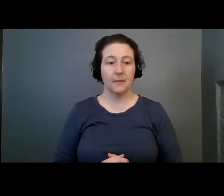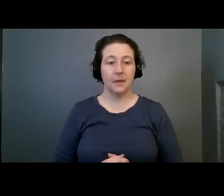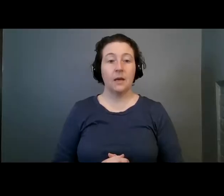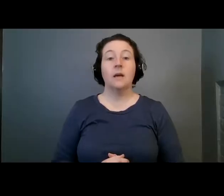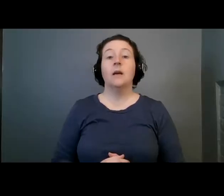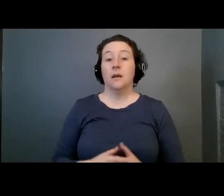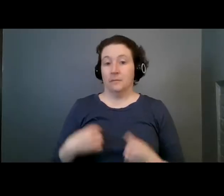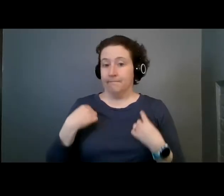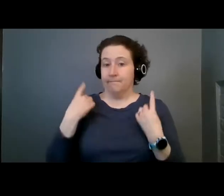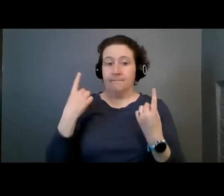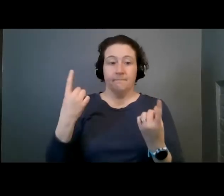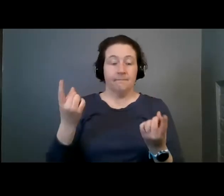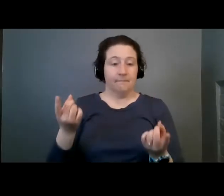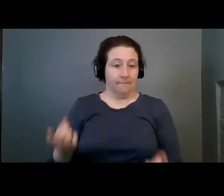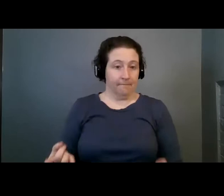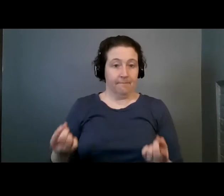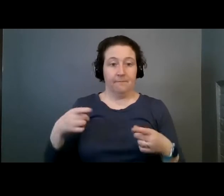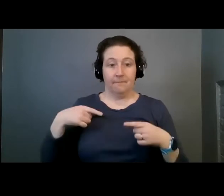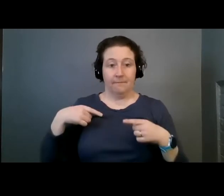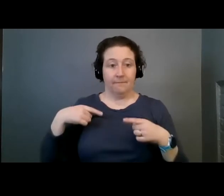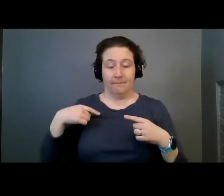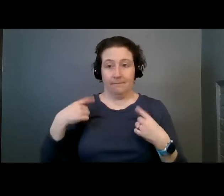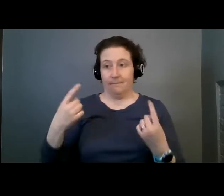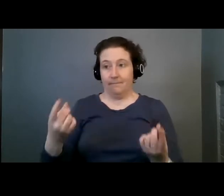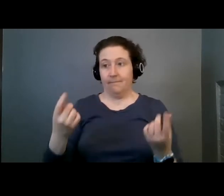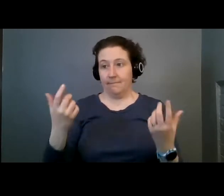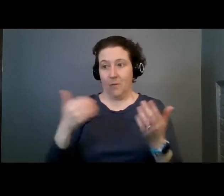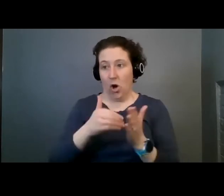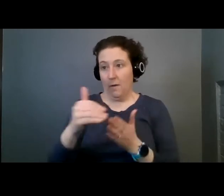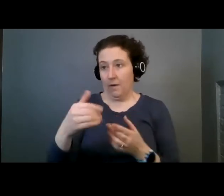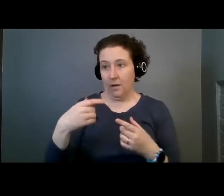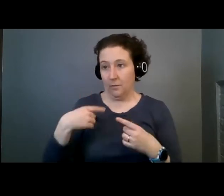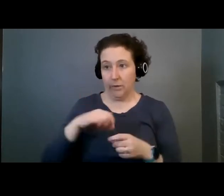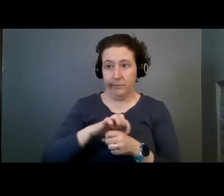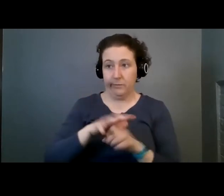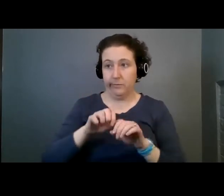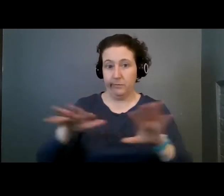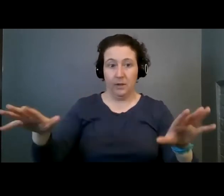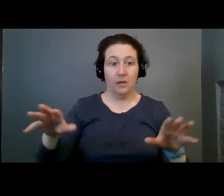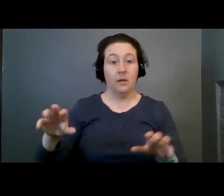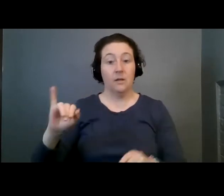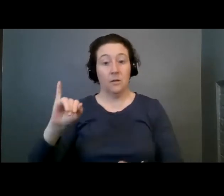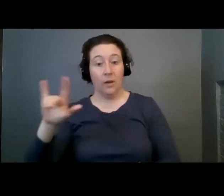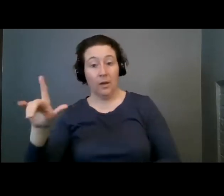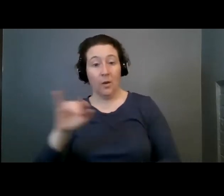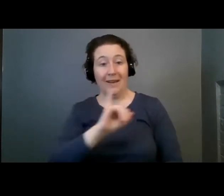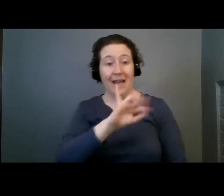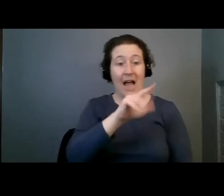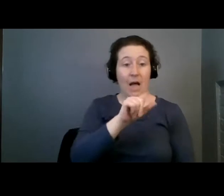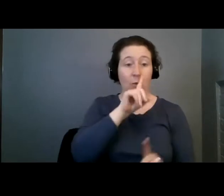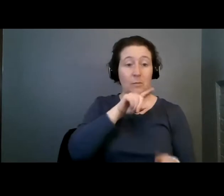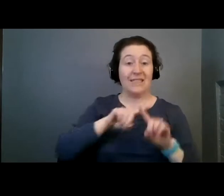As has been the case during many points in the pandemic, the response between Iowa and Illinois